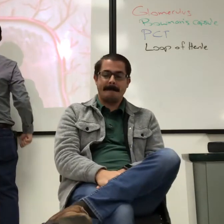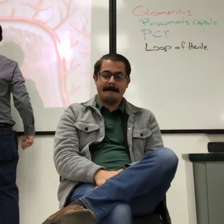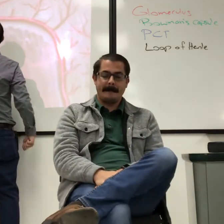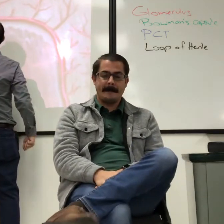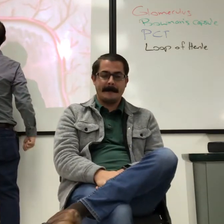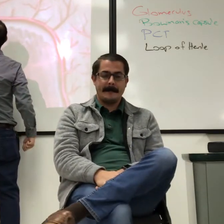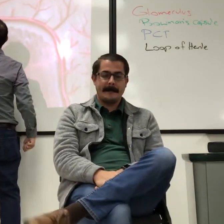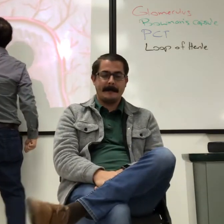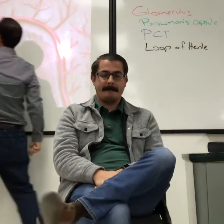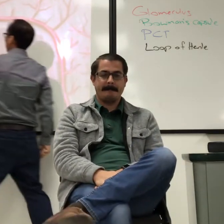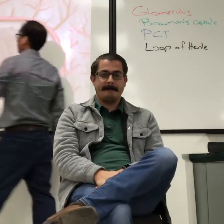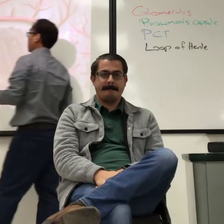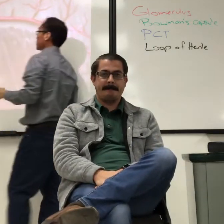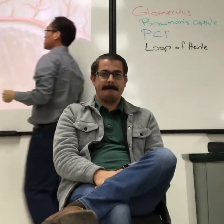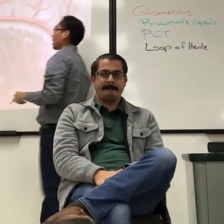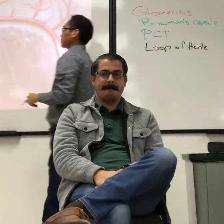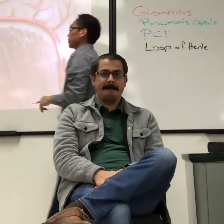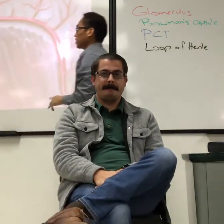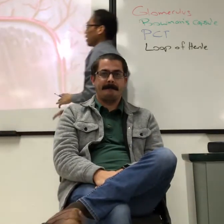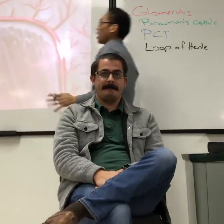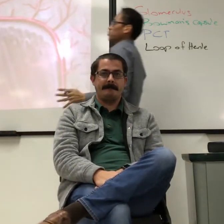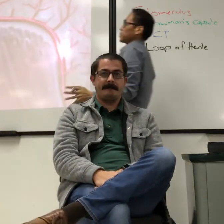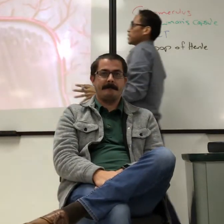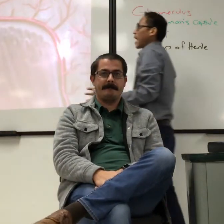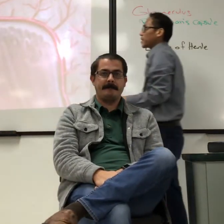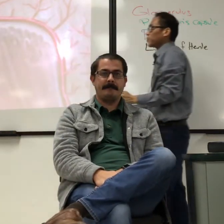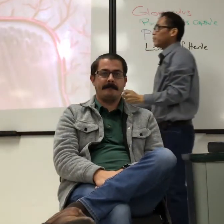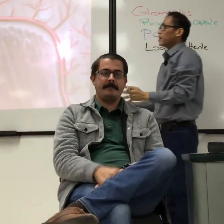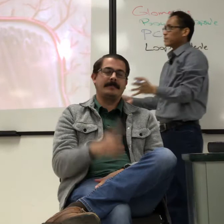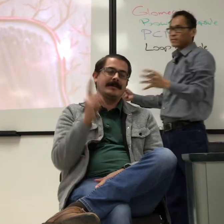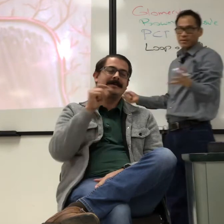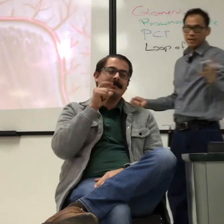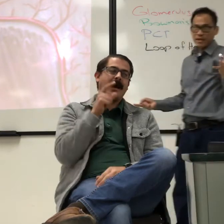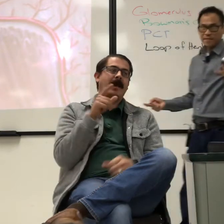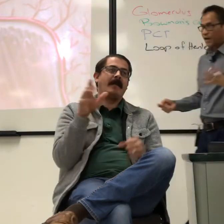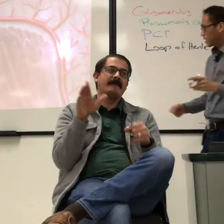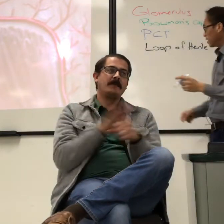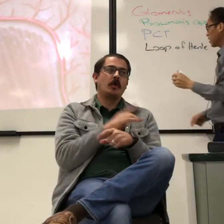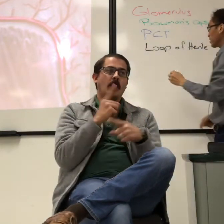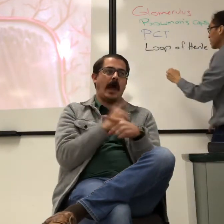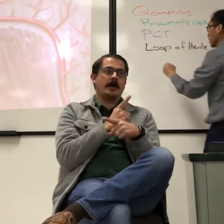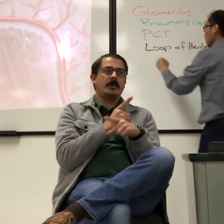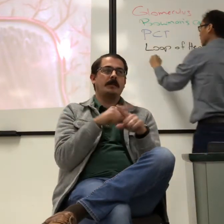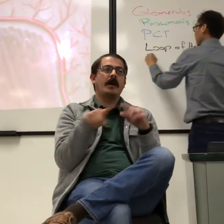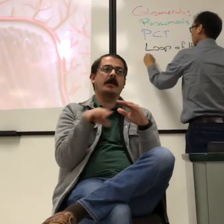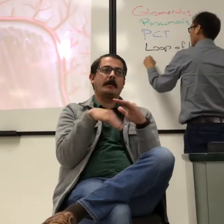Just kind of draw it in there. This is not 100% accurate, but you get the idea.